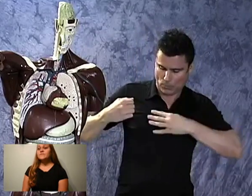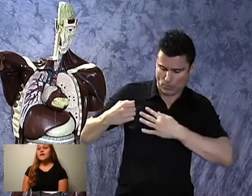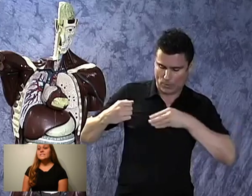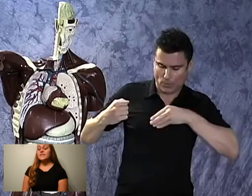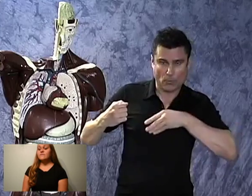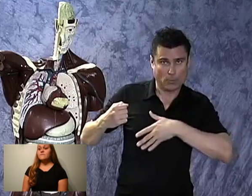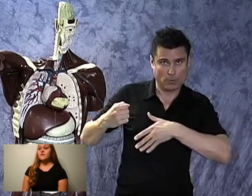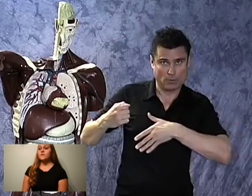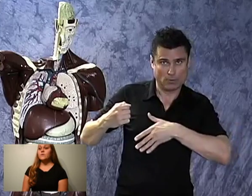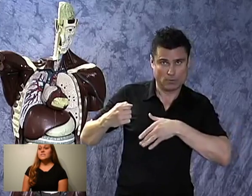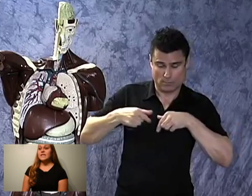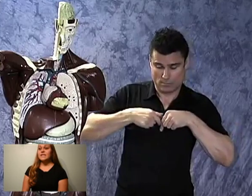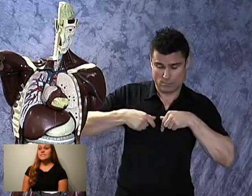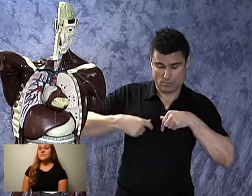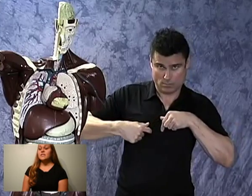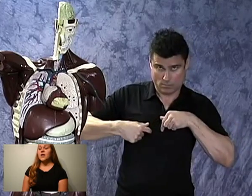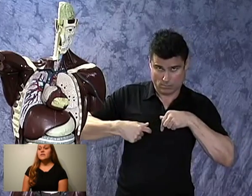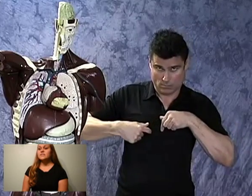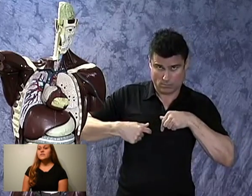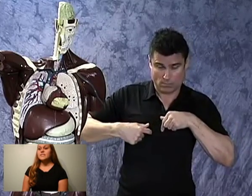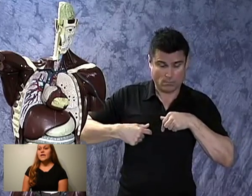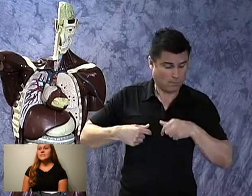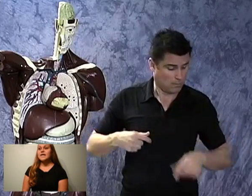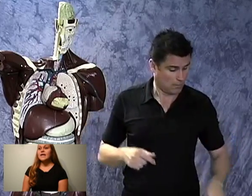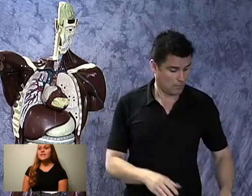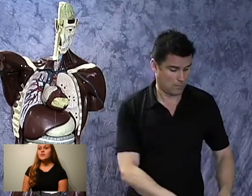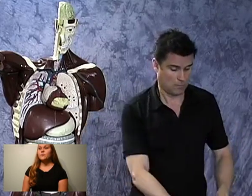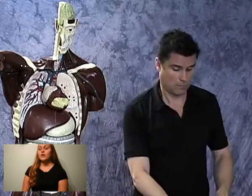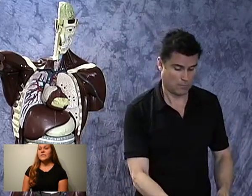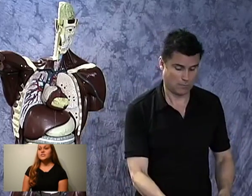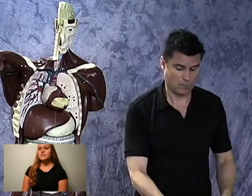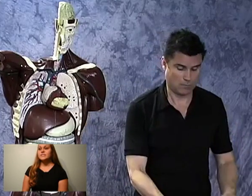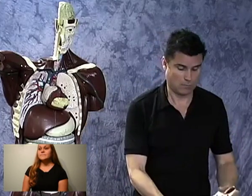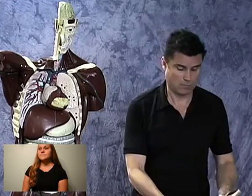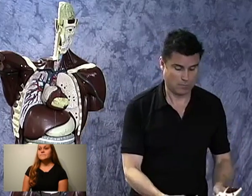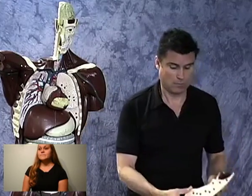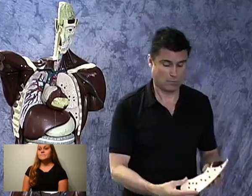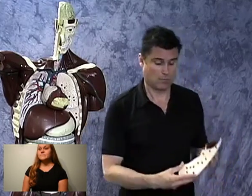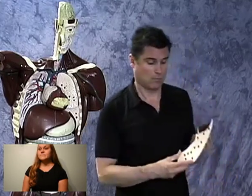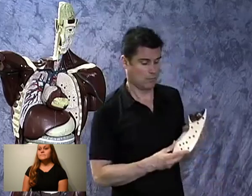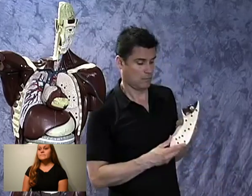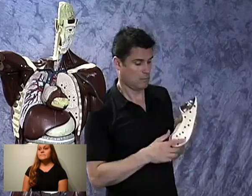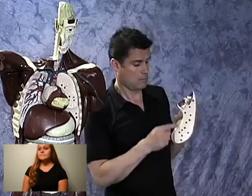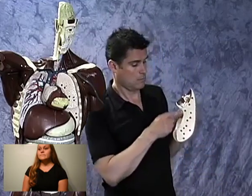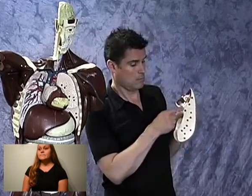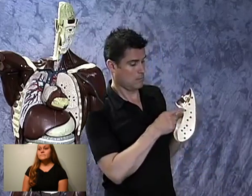The tube divides even further once it gets to the lungs. Looks like tiny little branches.